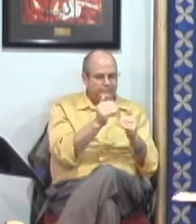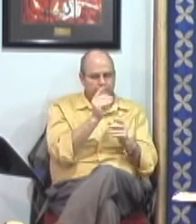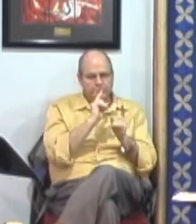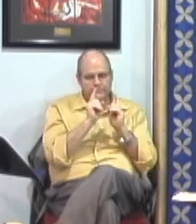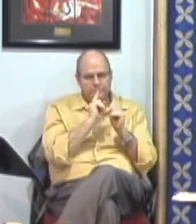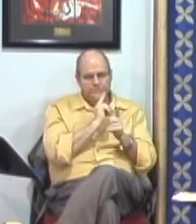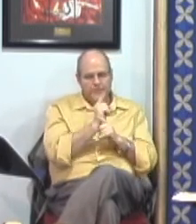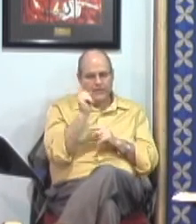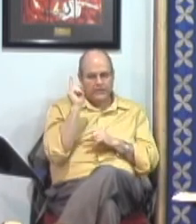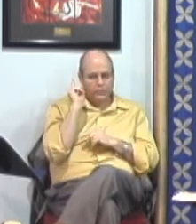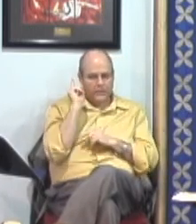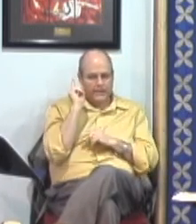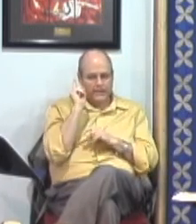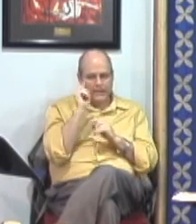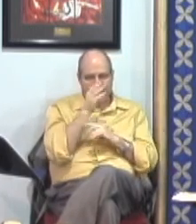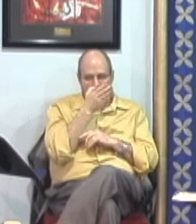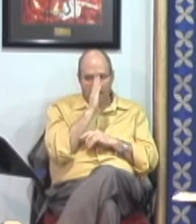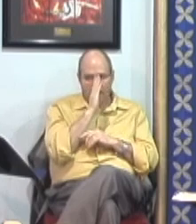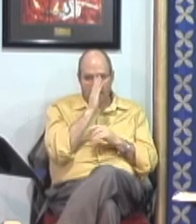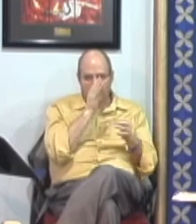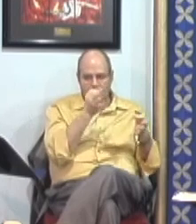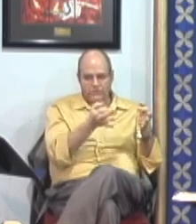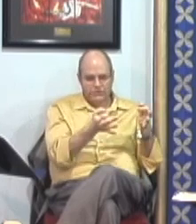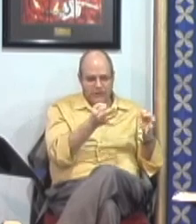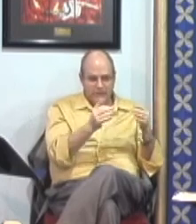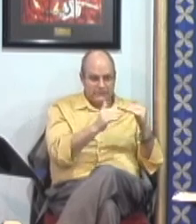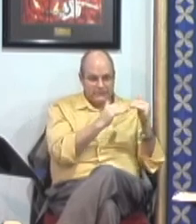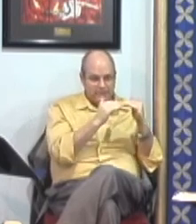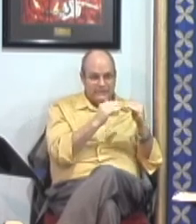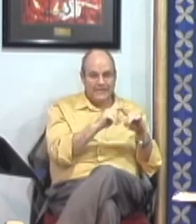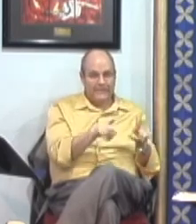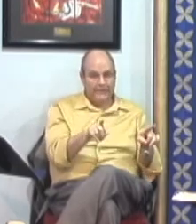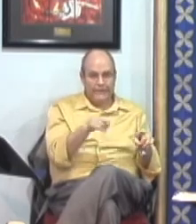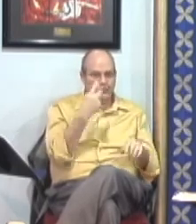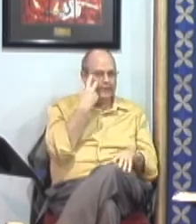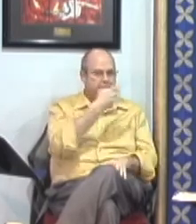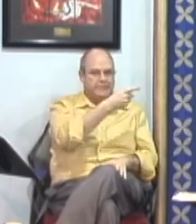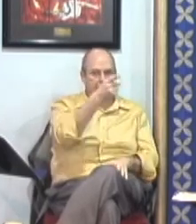last week about how God's justice is different from what we see in the world.